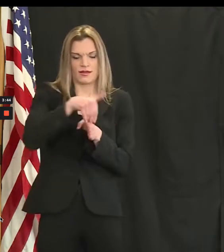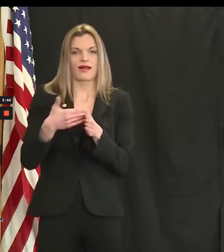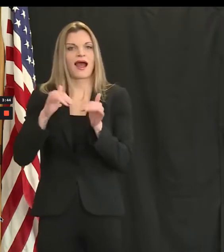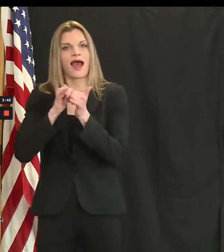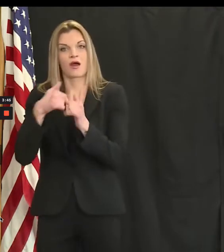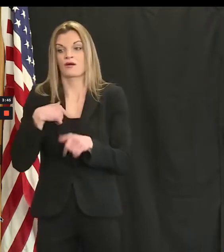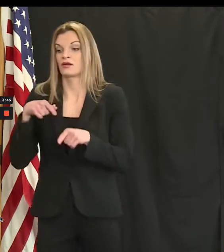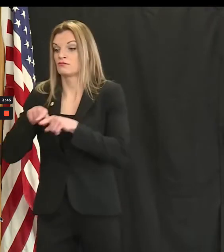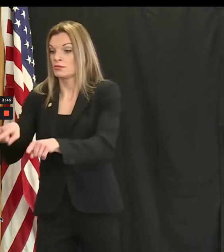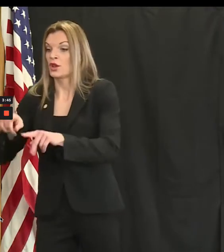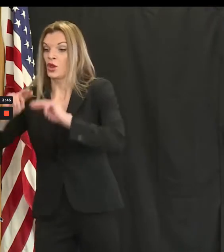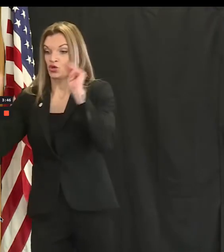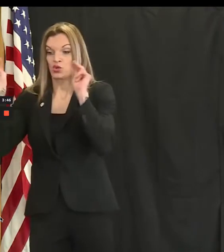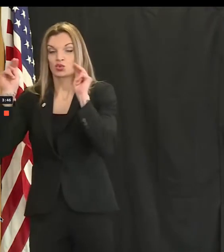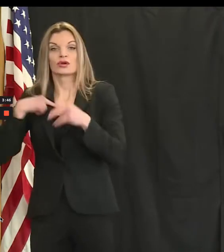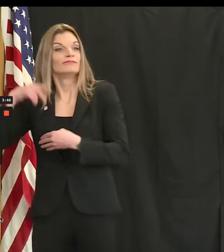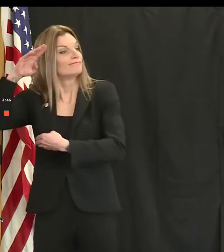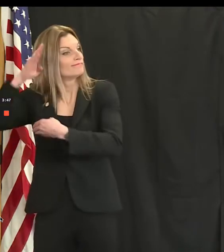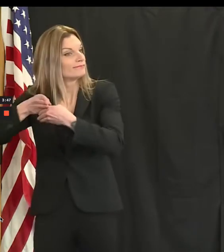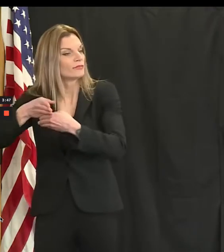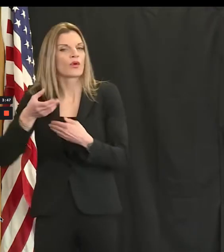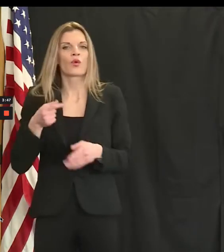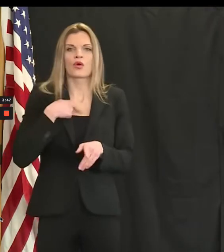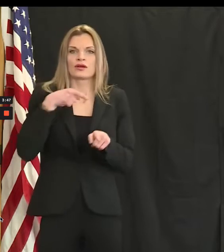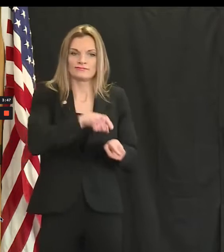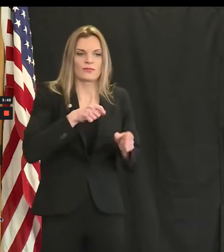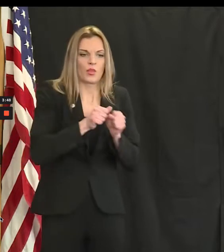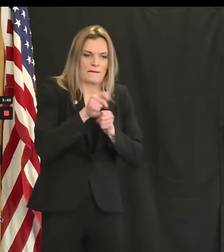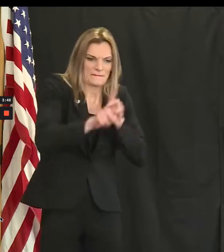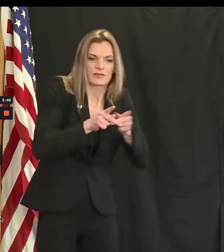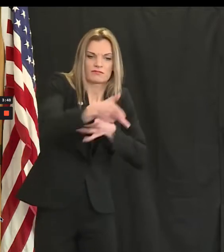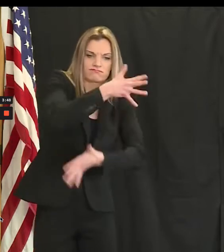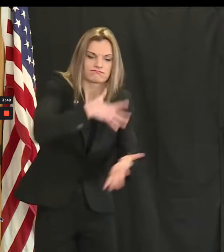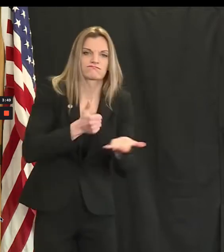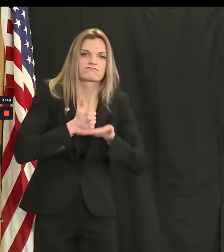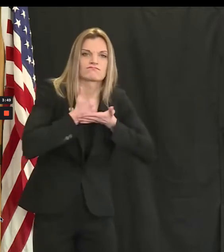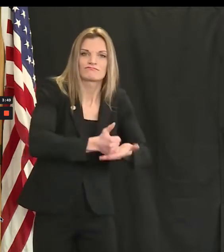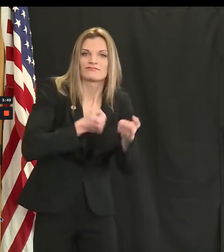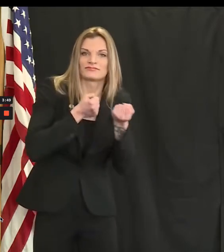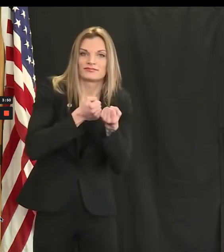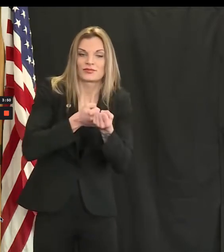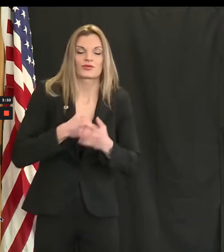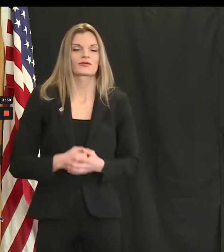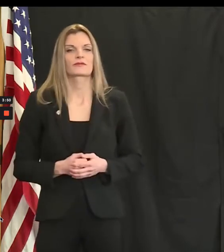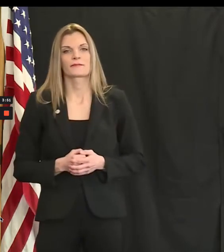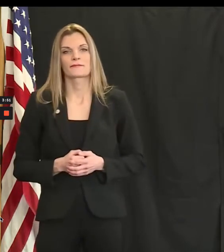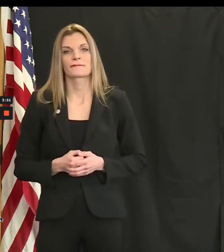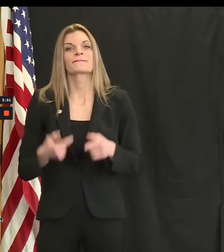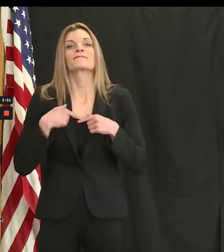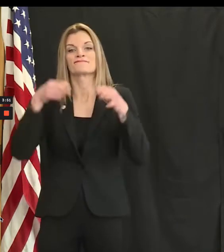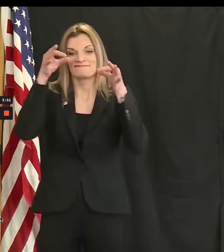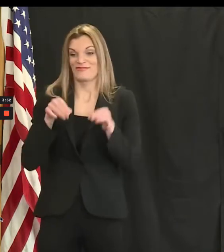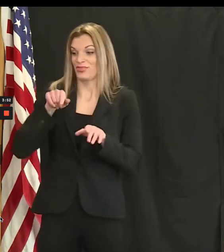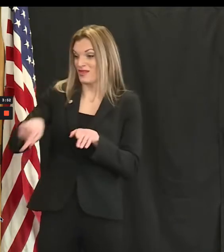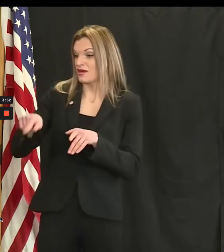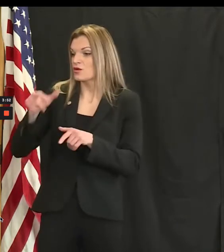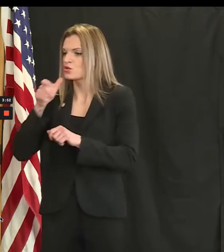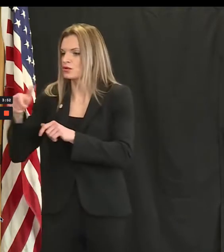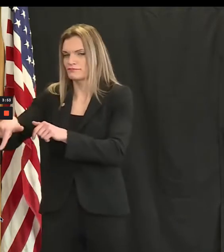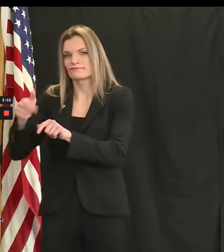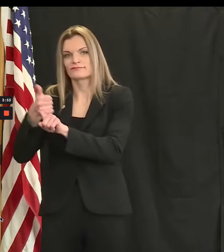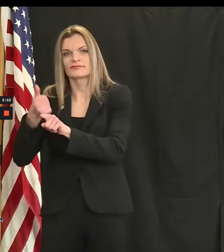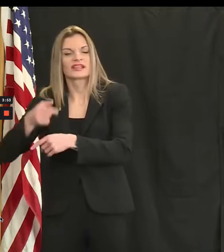I chose to work on the side of civil litigation and not the criminal investigation because I was committed to trying to